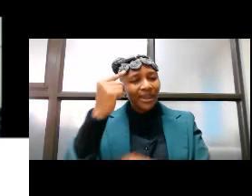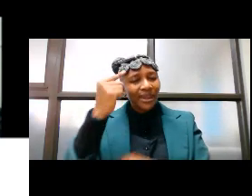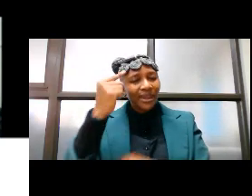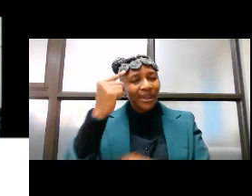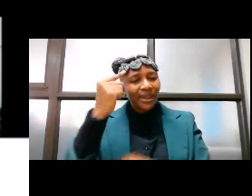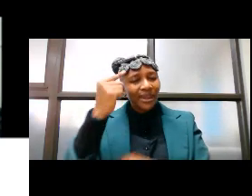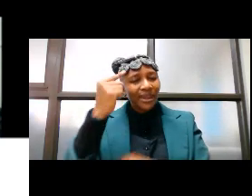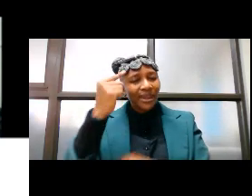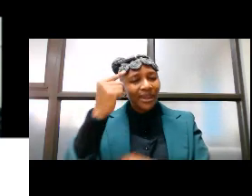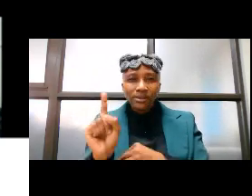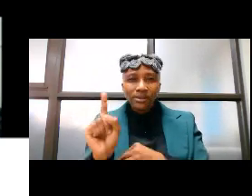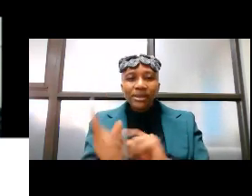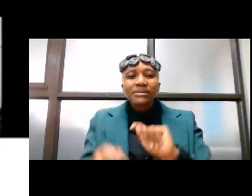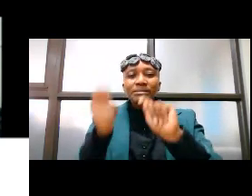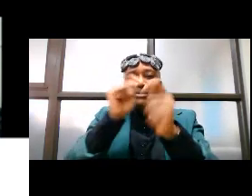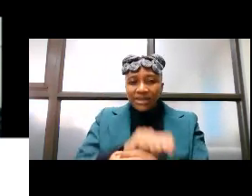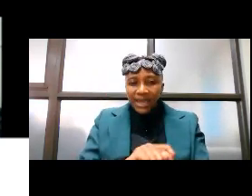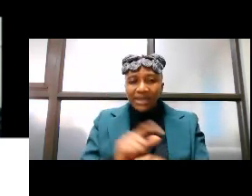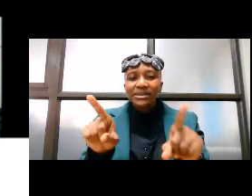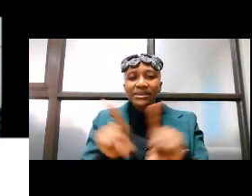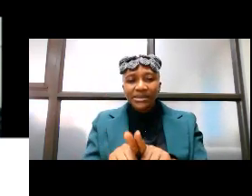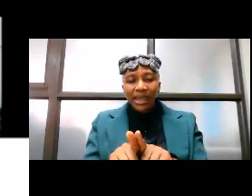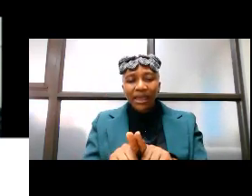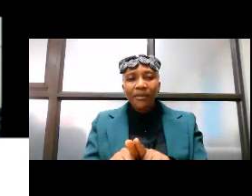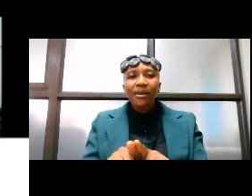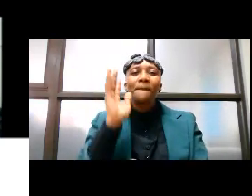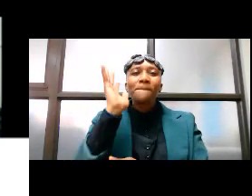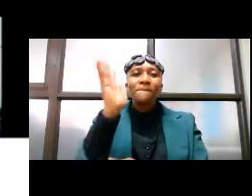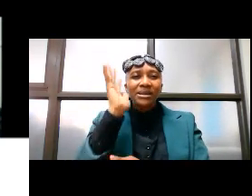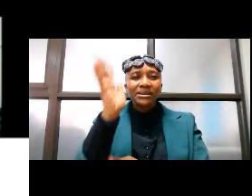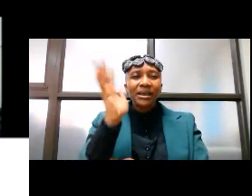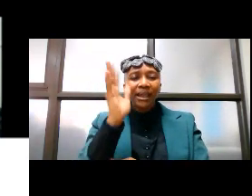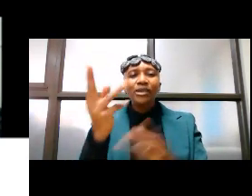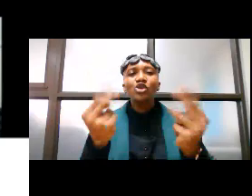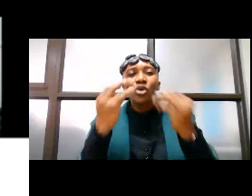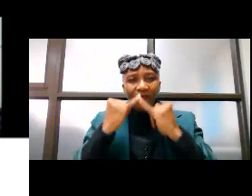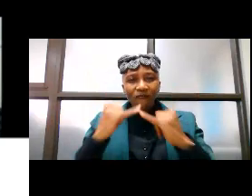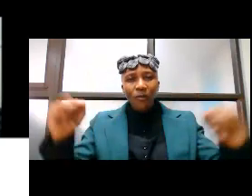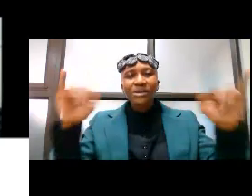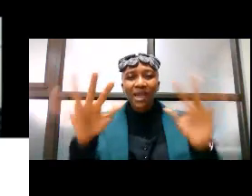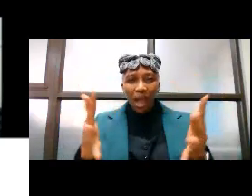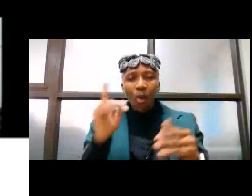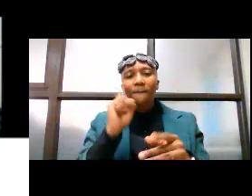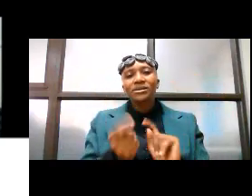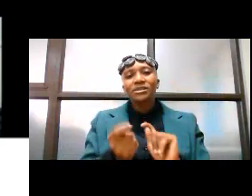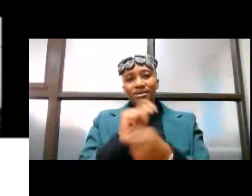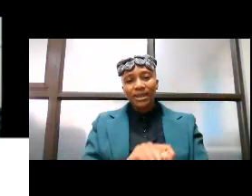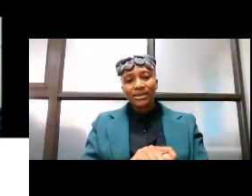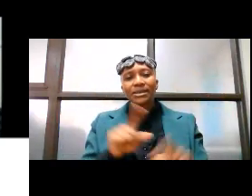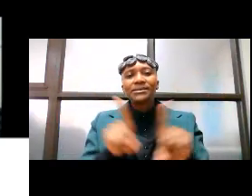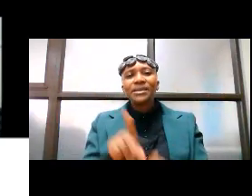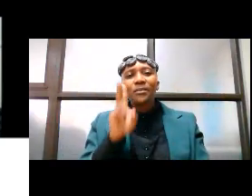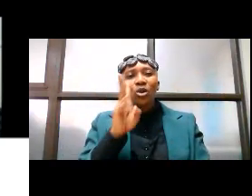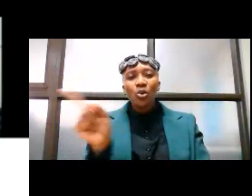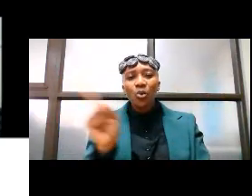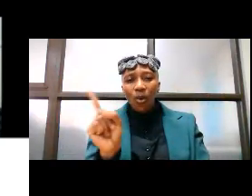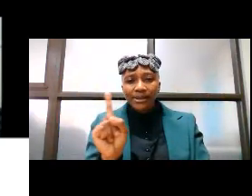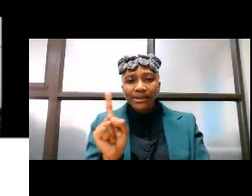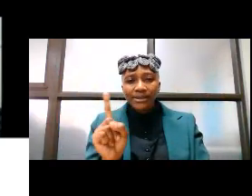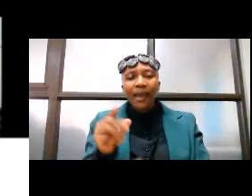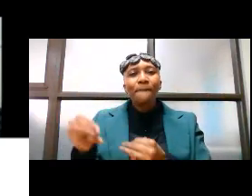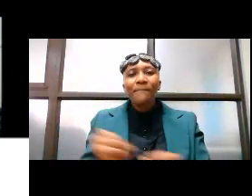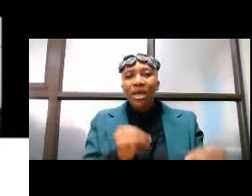change what and how you present new information. You look at the methods and activities that you